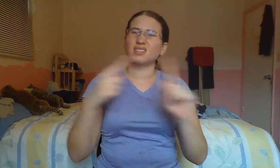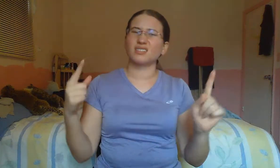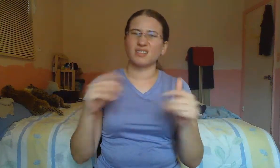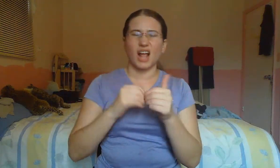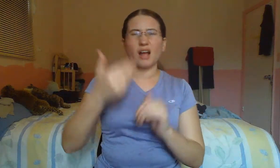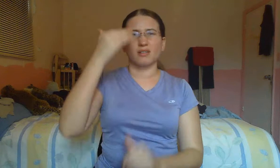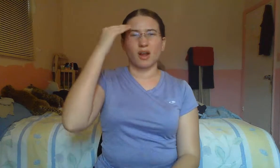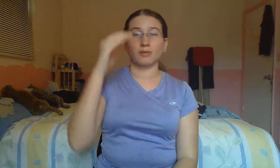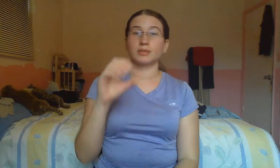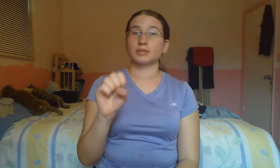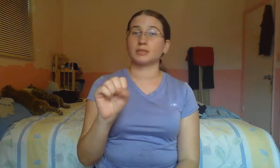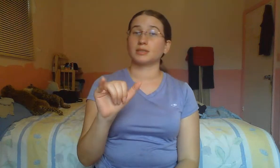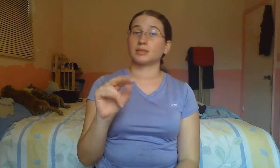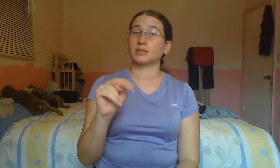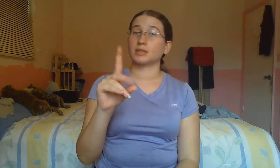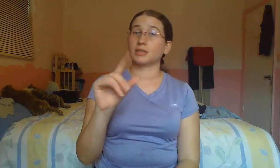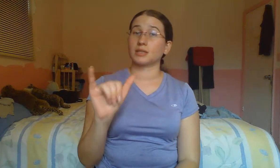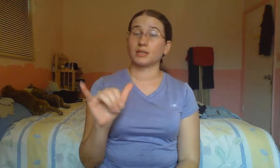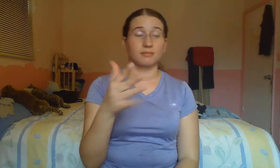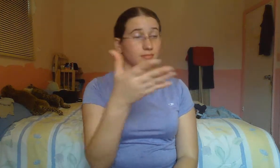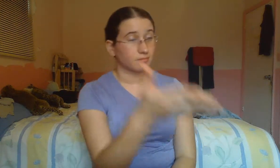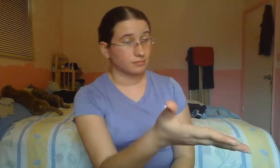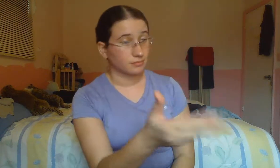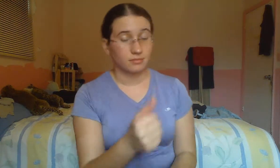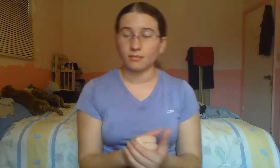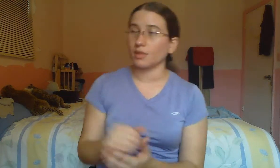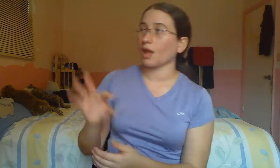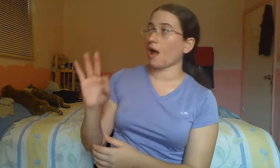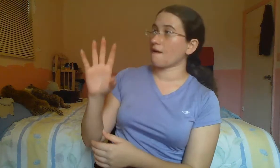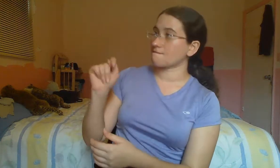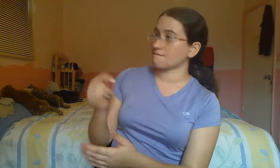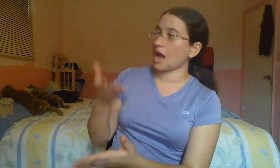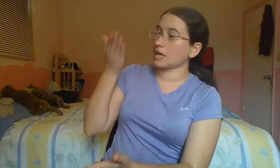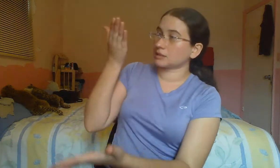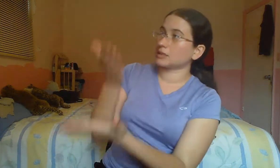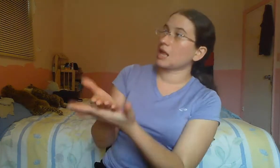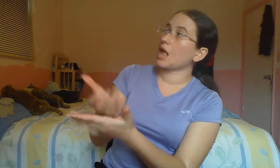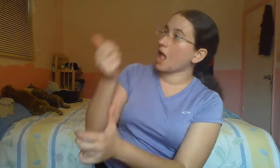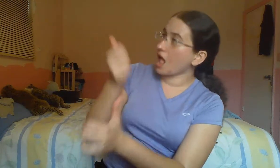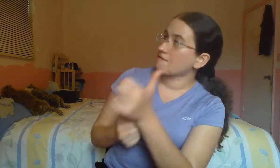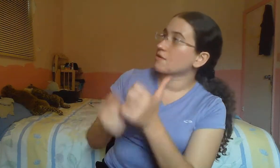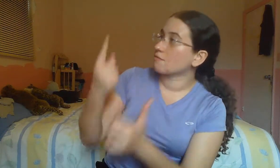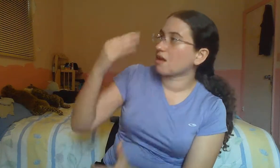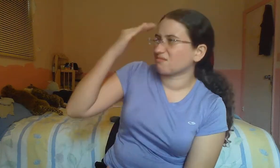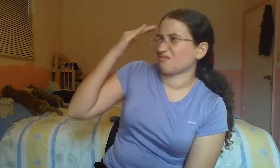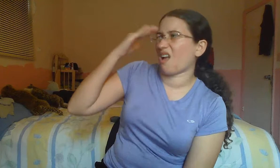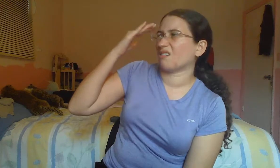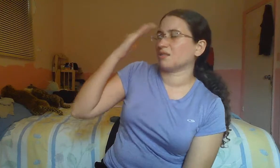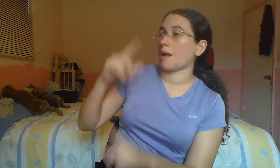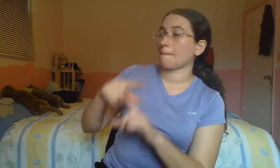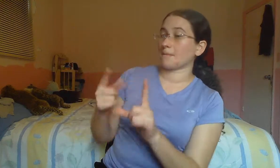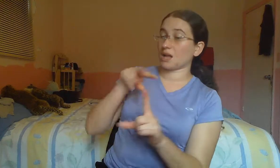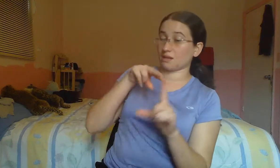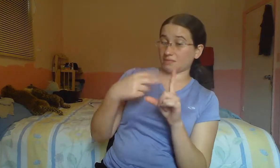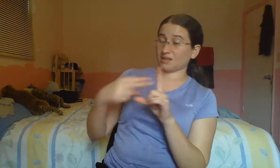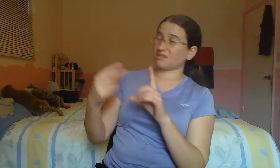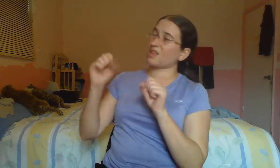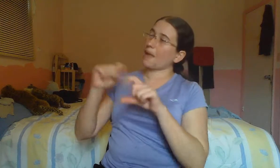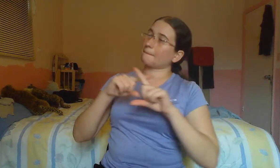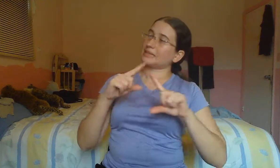Sydney? Well, a fact, everybody knows it, but an opinion, people can think differently. Correct. Okay, that's a short way of